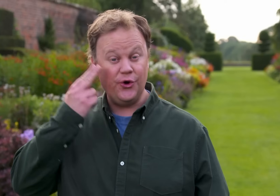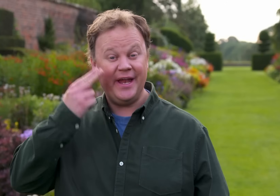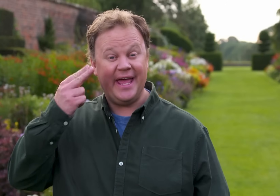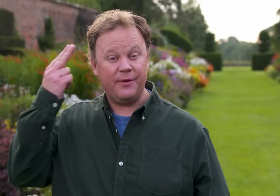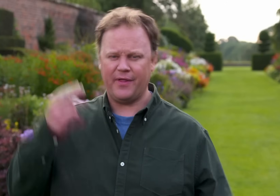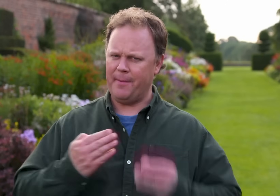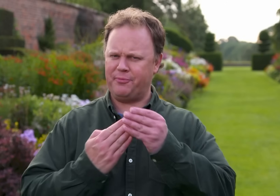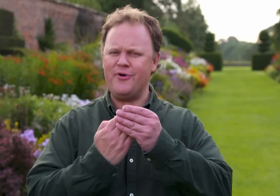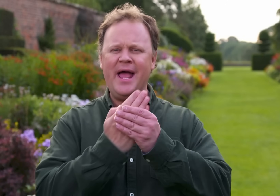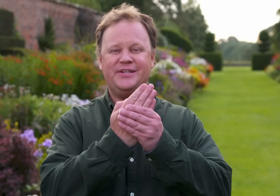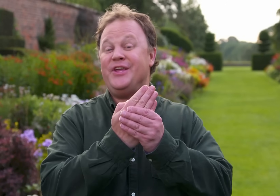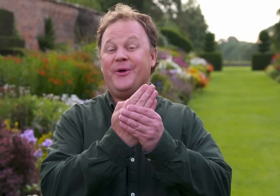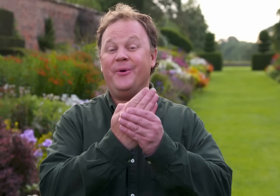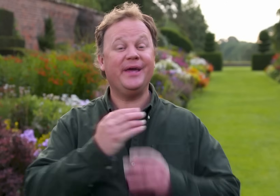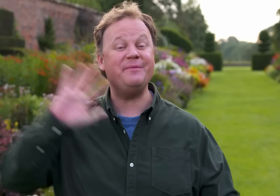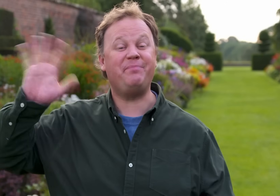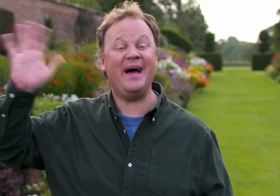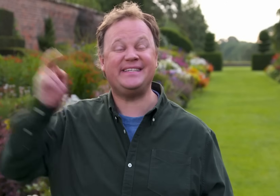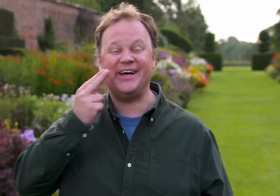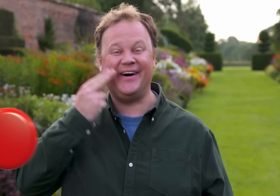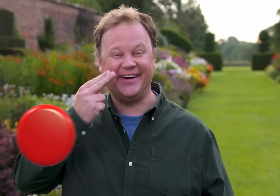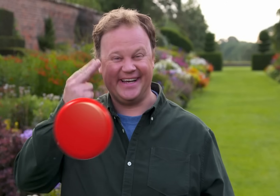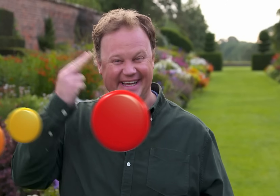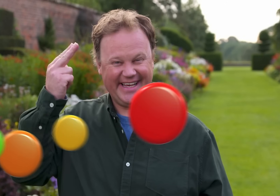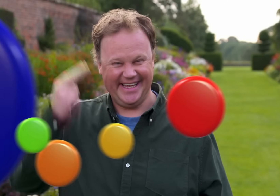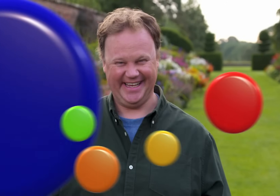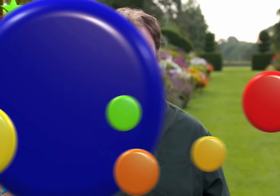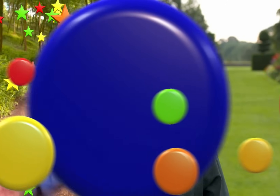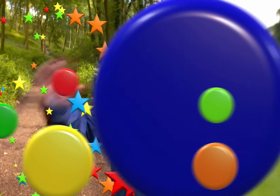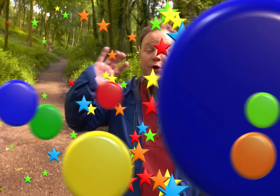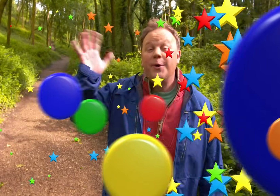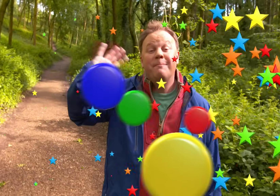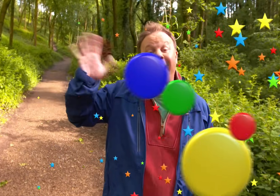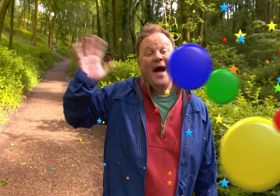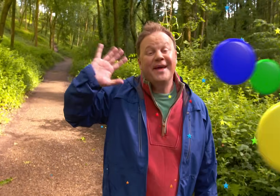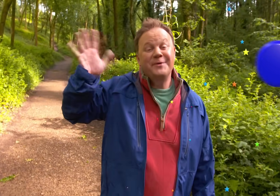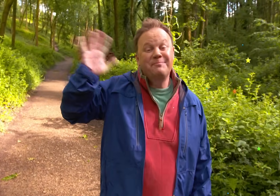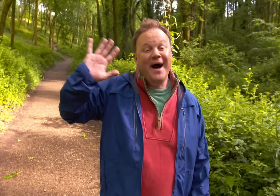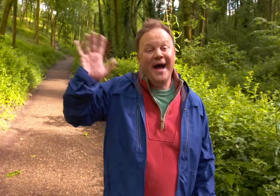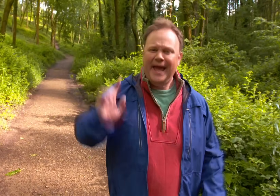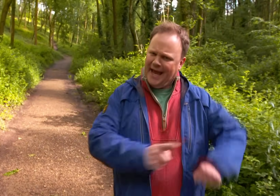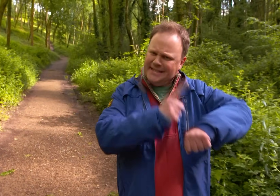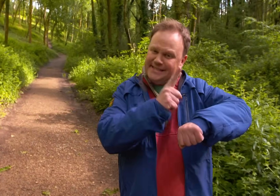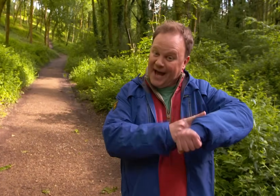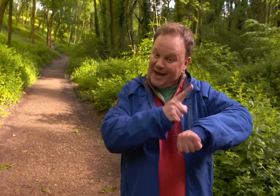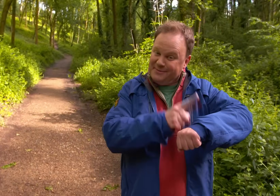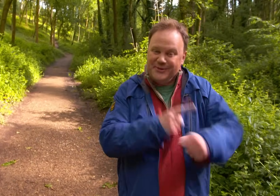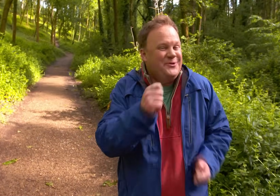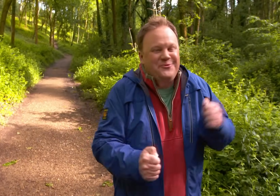join in with our brand new goodbye song. Goodbye, goodbye, it's time to